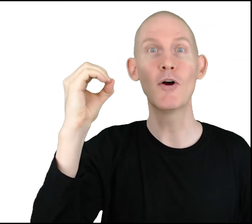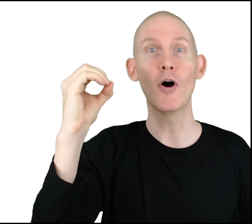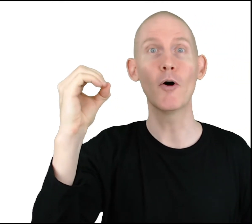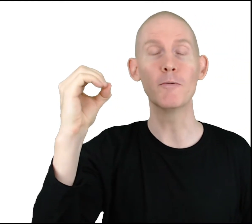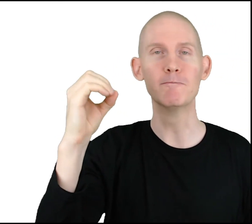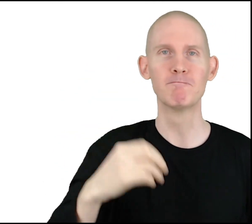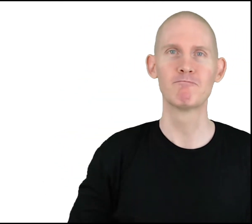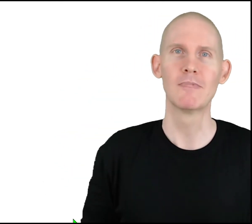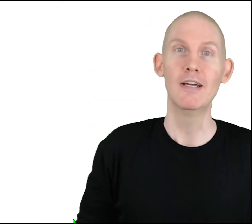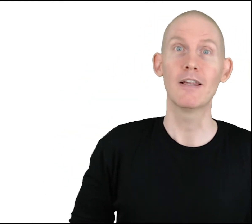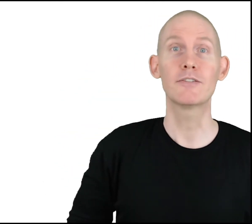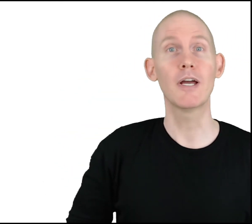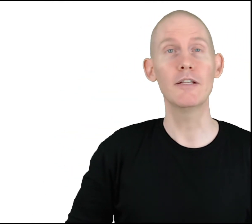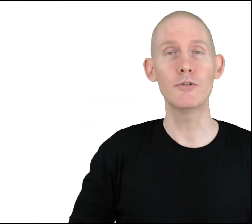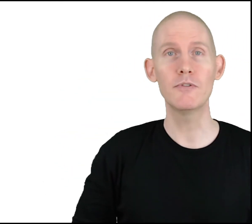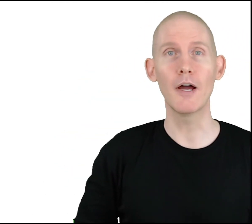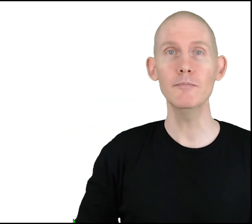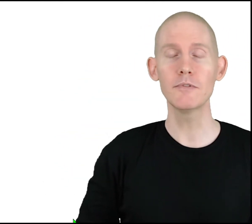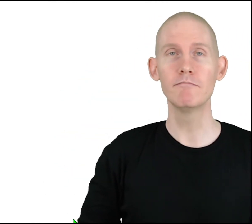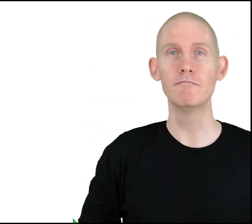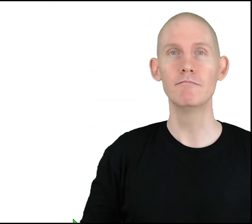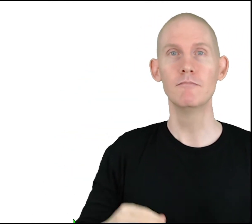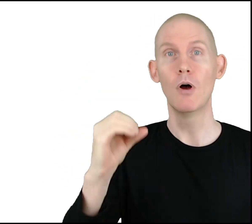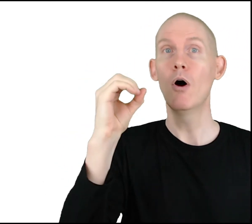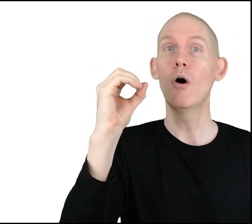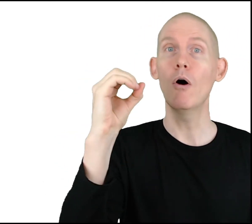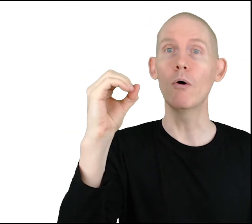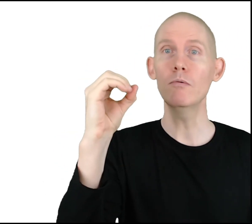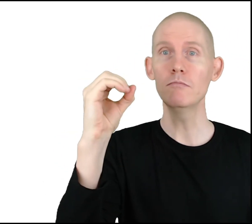O. Let's sign it 2 times. O.